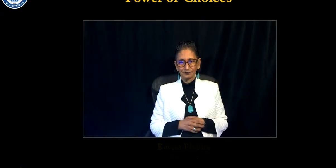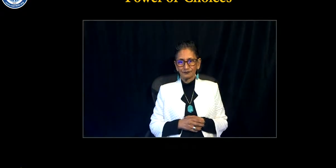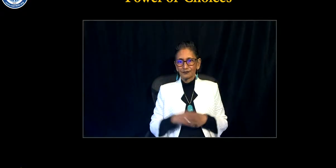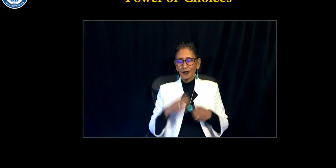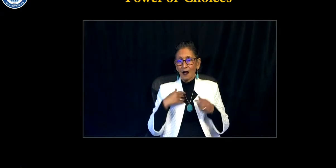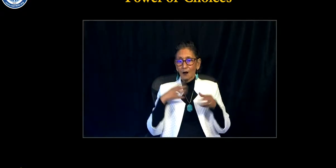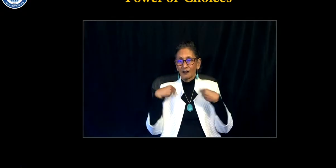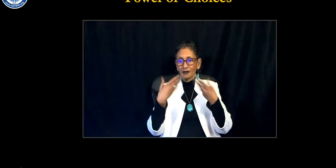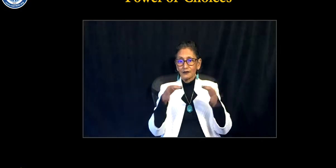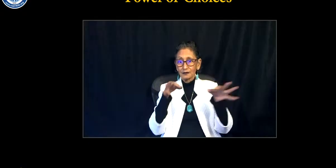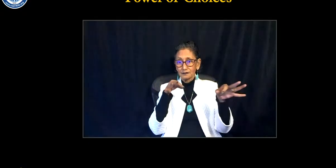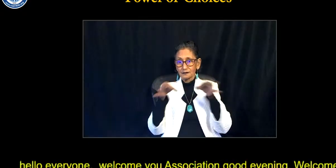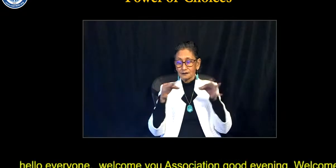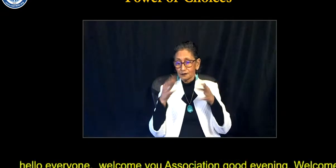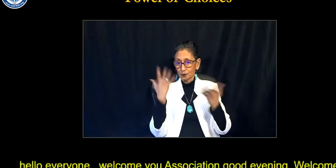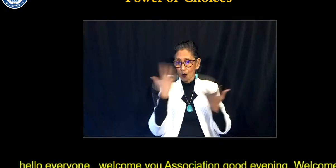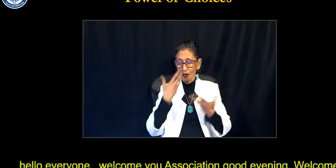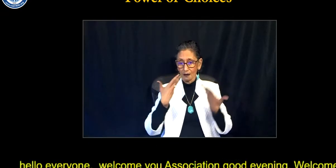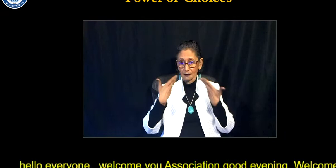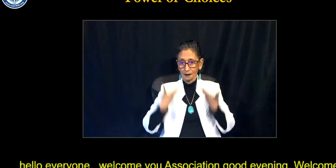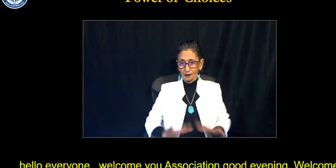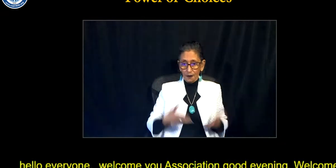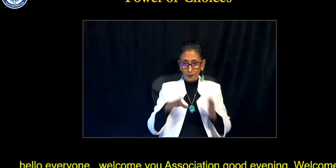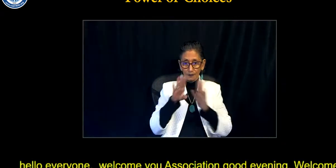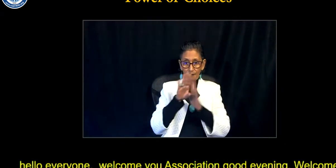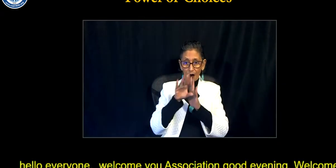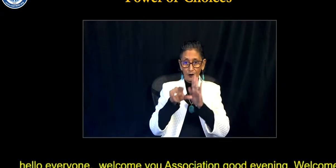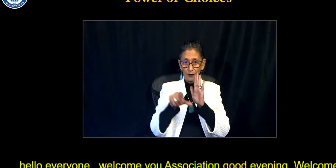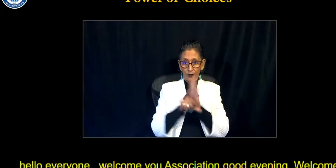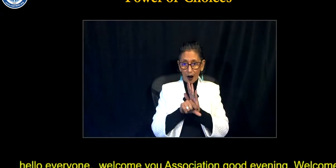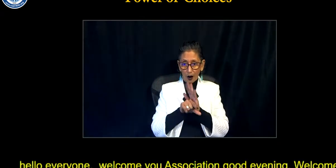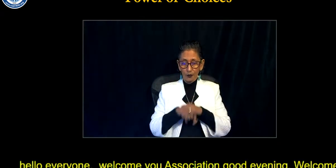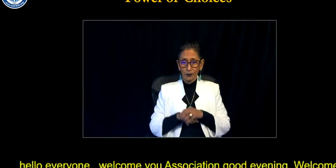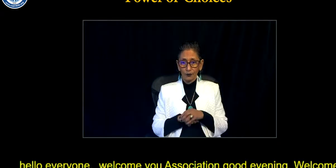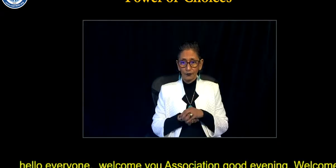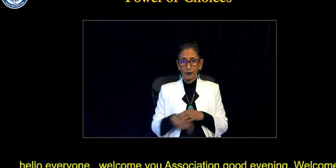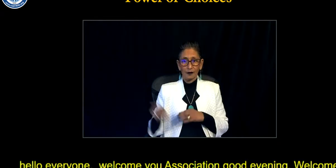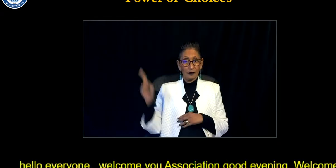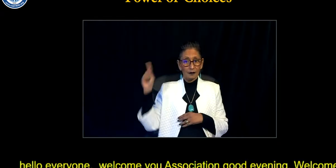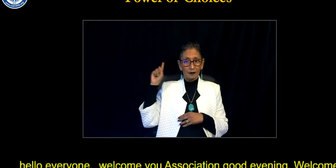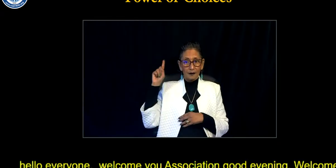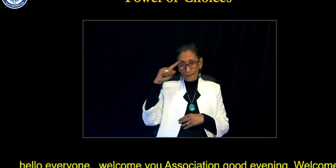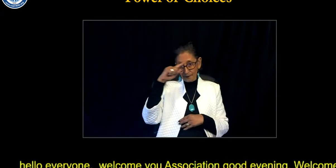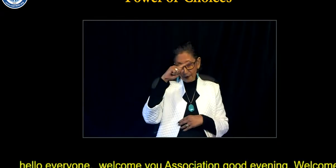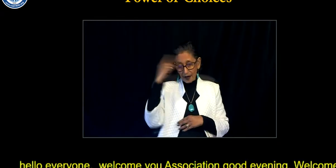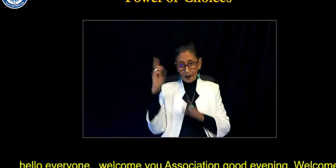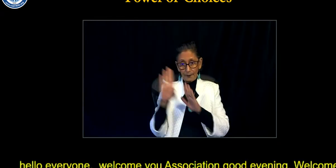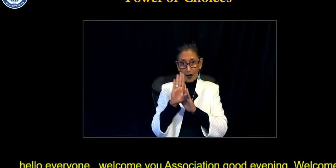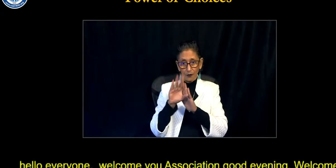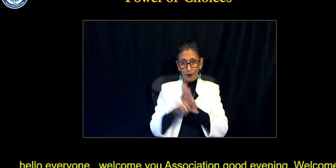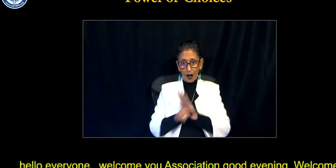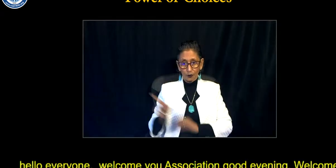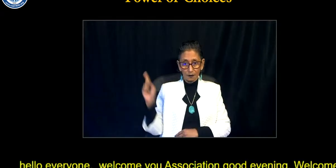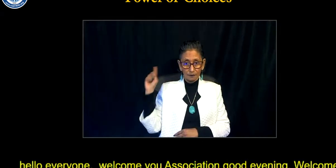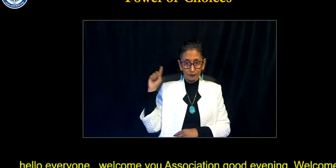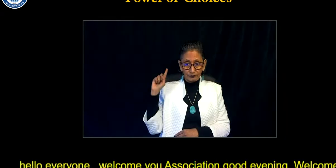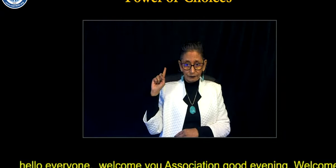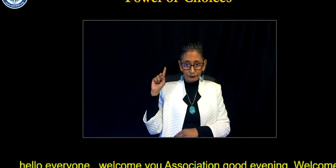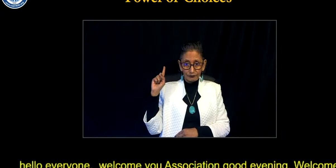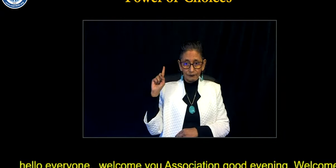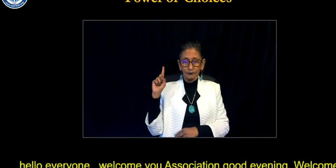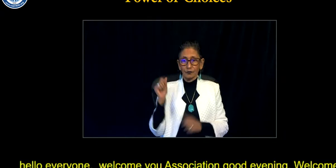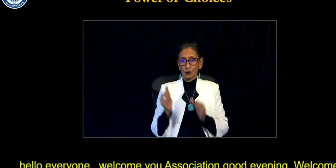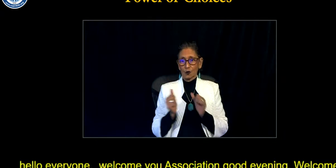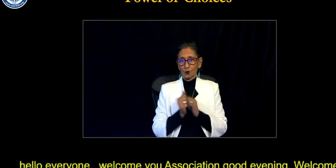Kavita Pipalia. I am the president of CAD. I'd like to give you a visual description of my